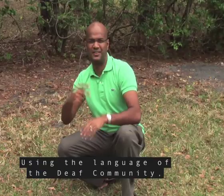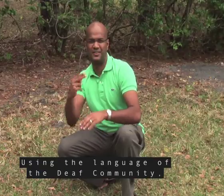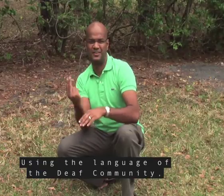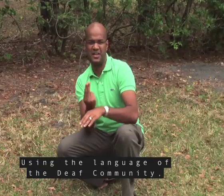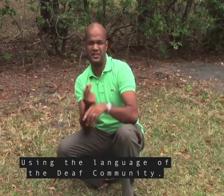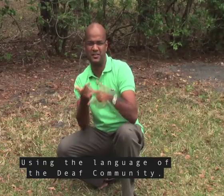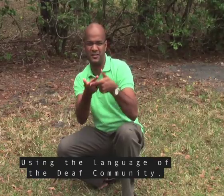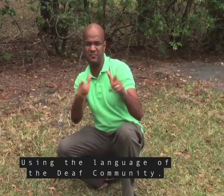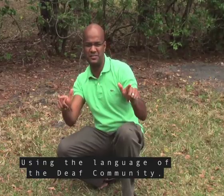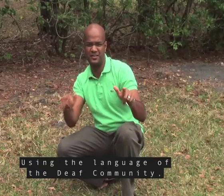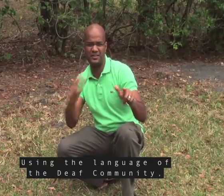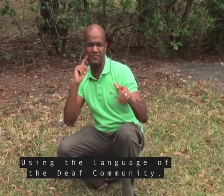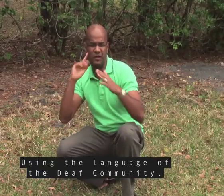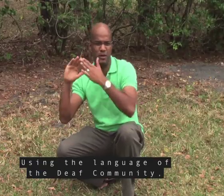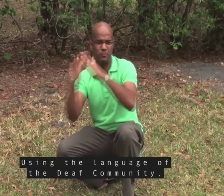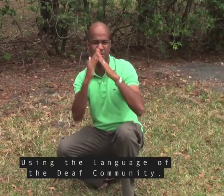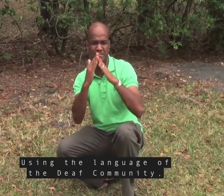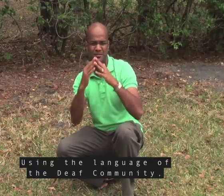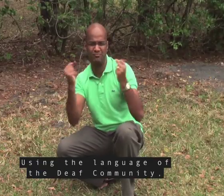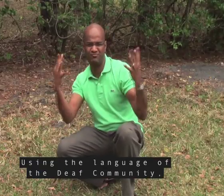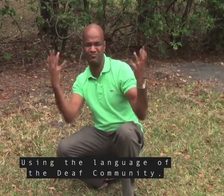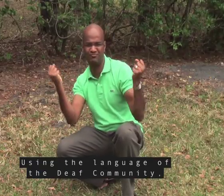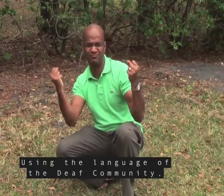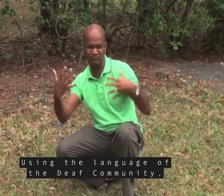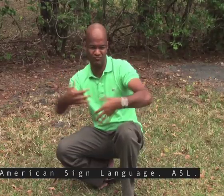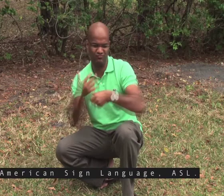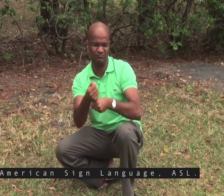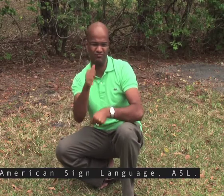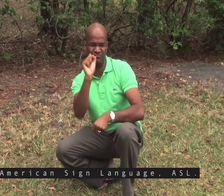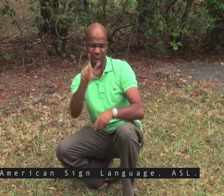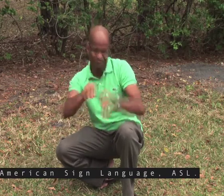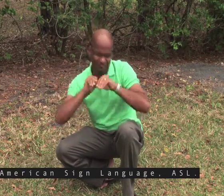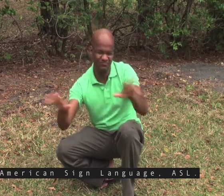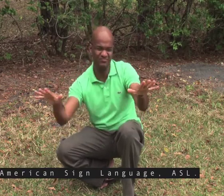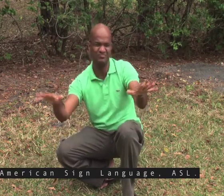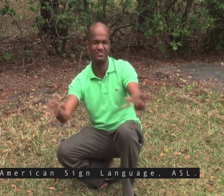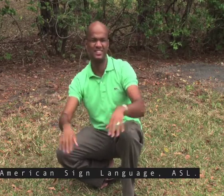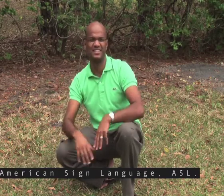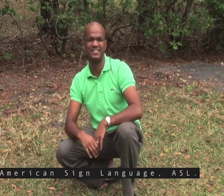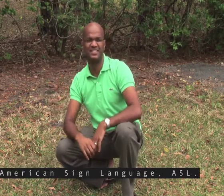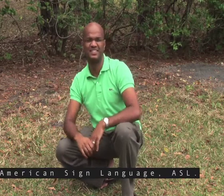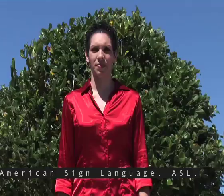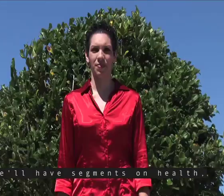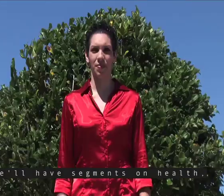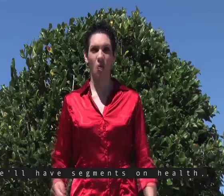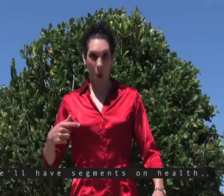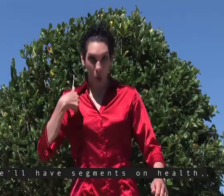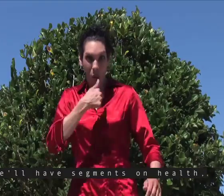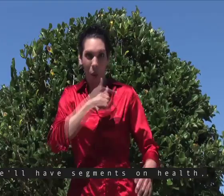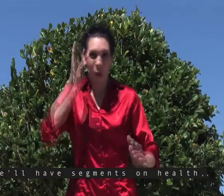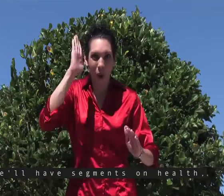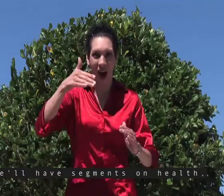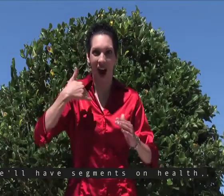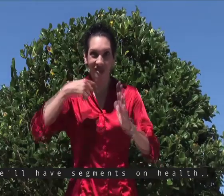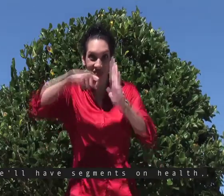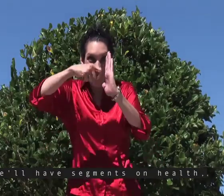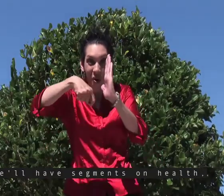Using the language of the Deaf community, American Sign Language, ASL. We'll have segments on